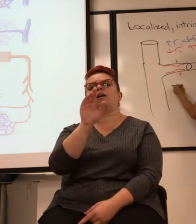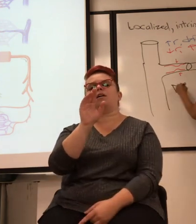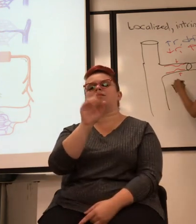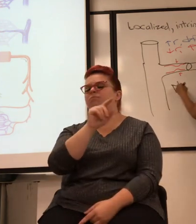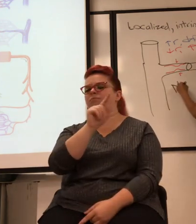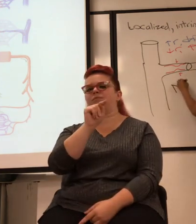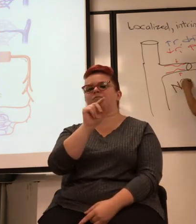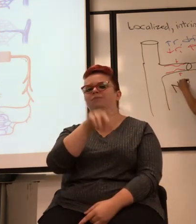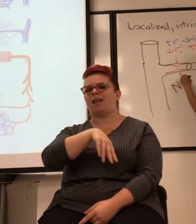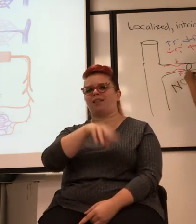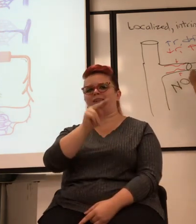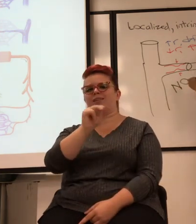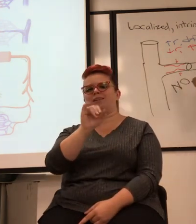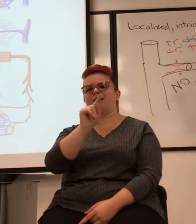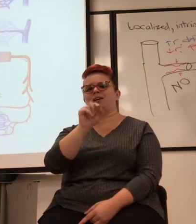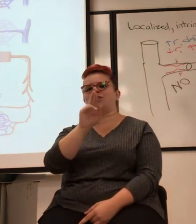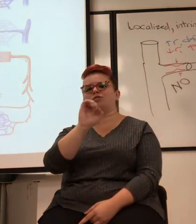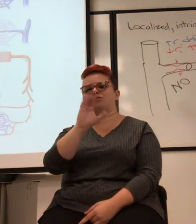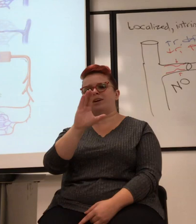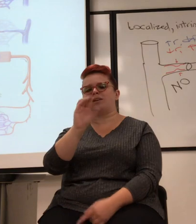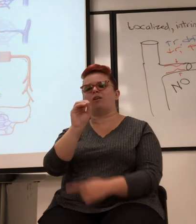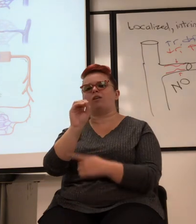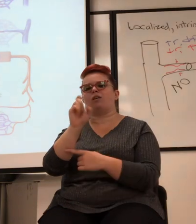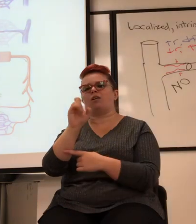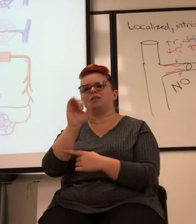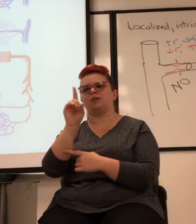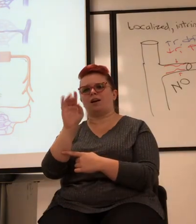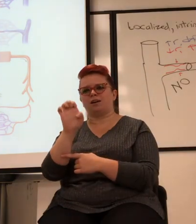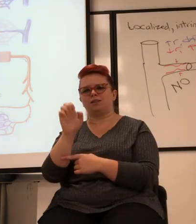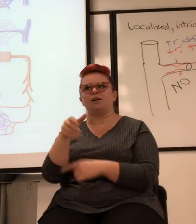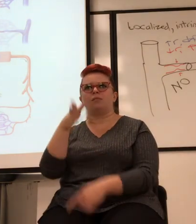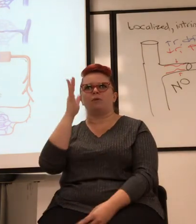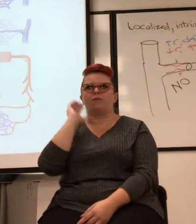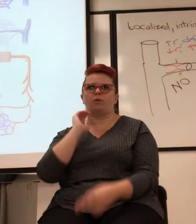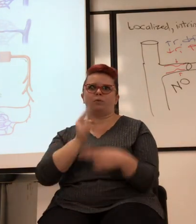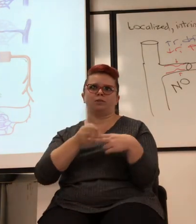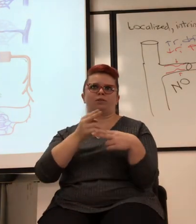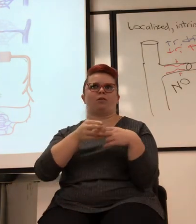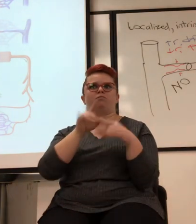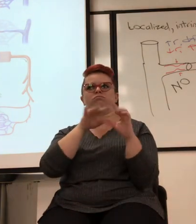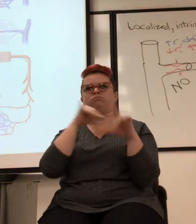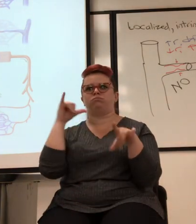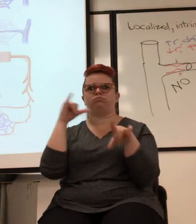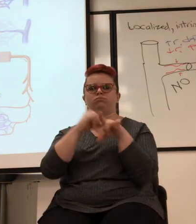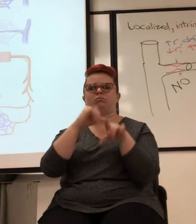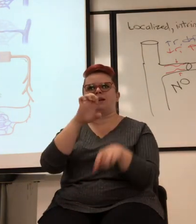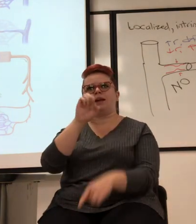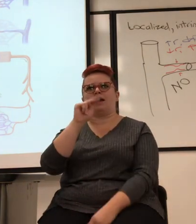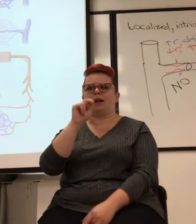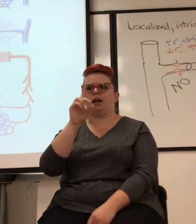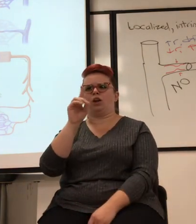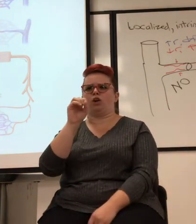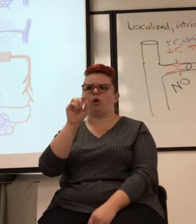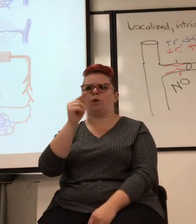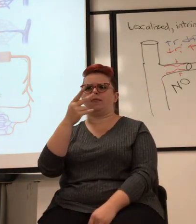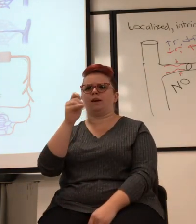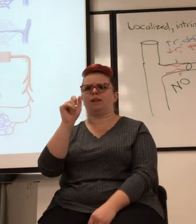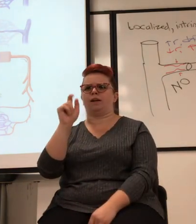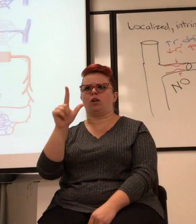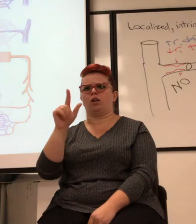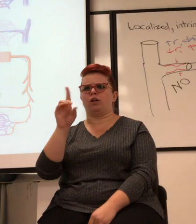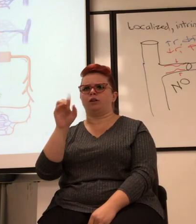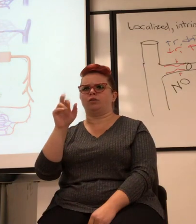Nitric oxide used to be called endothelial-derived factor. They didn't know what it was. They knew it was there,